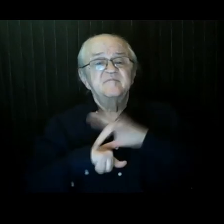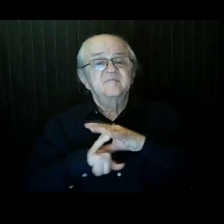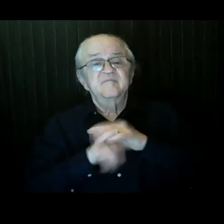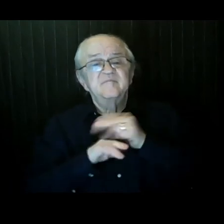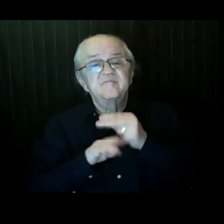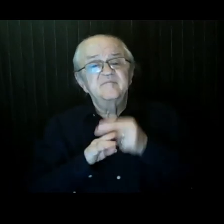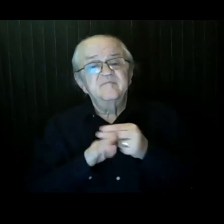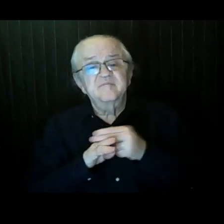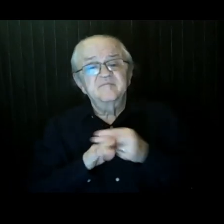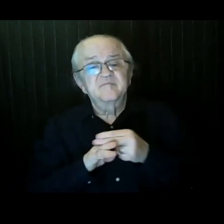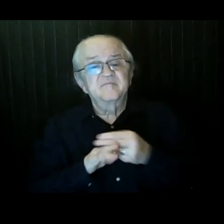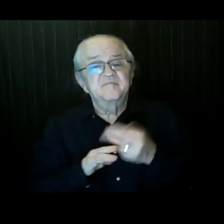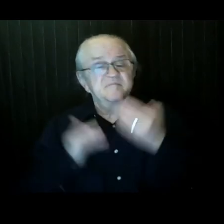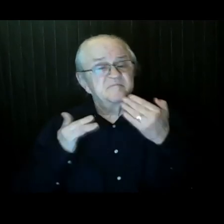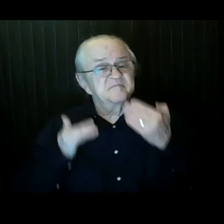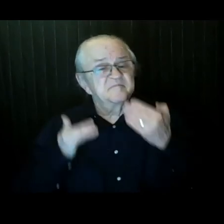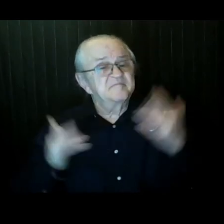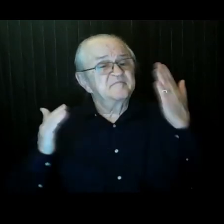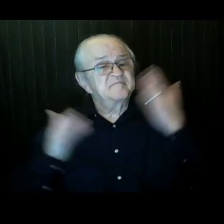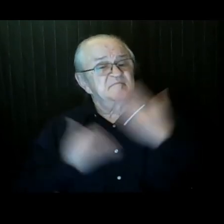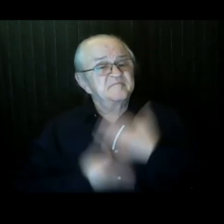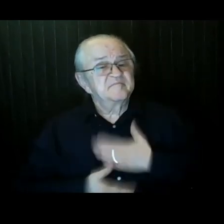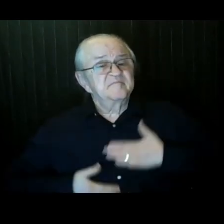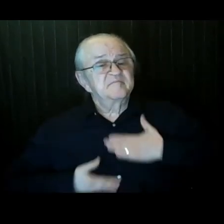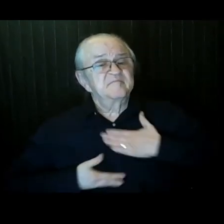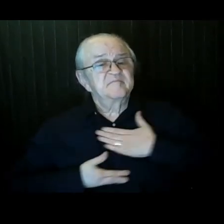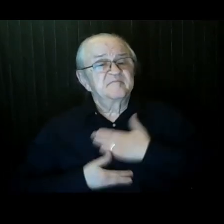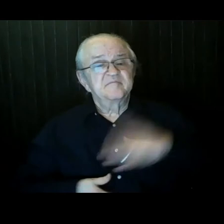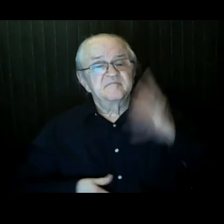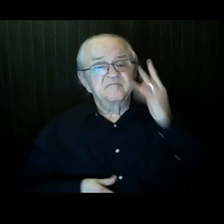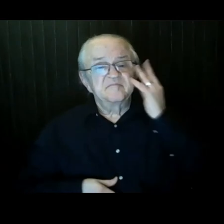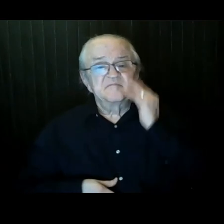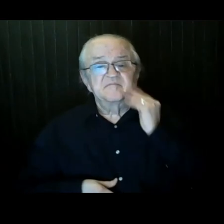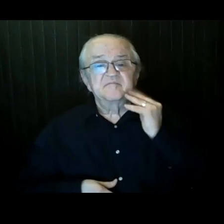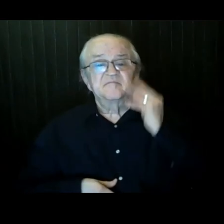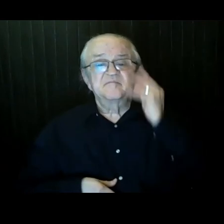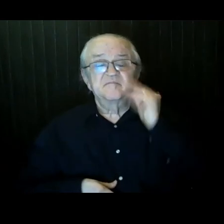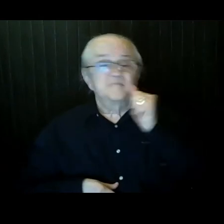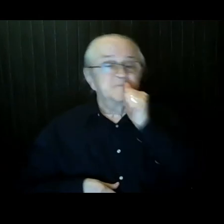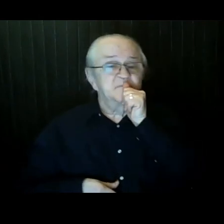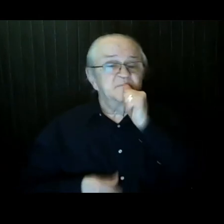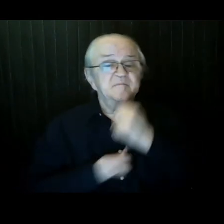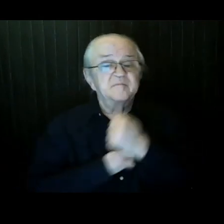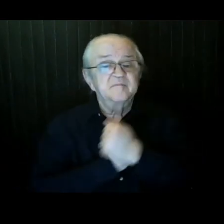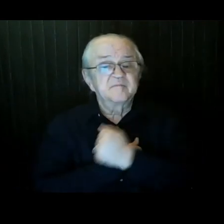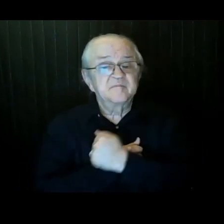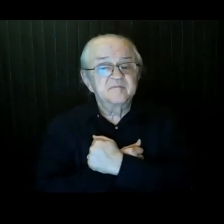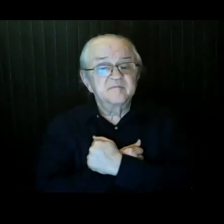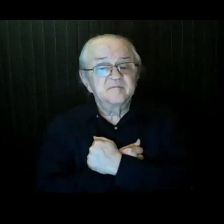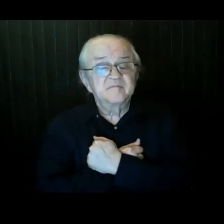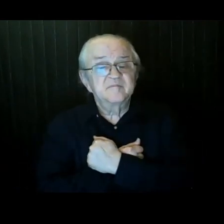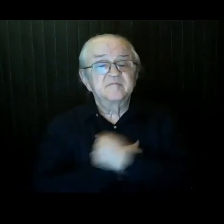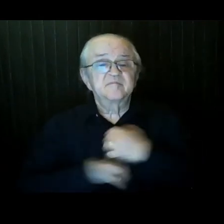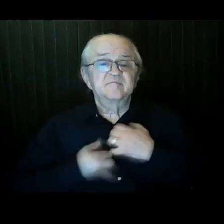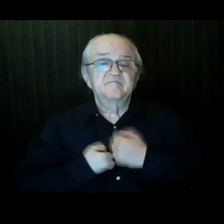might as well enjoy the ride. The secret of love is in opening up your